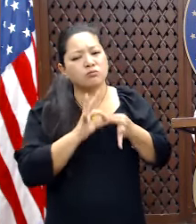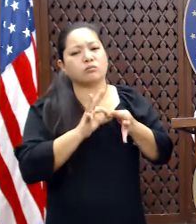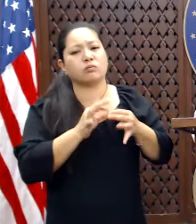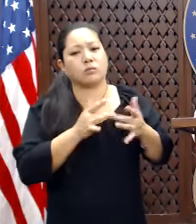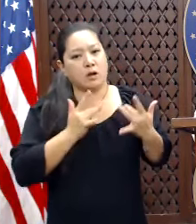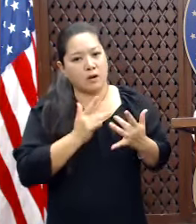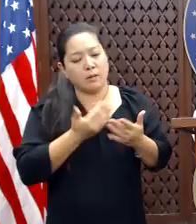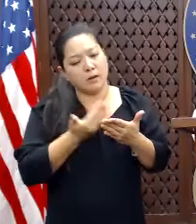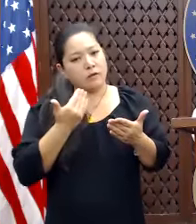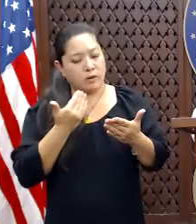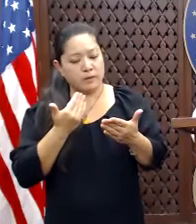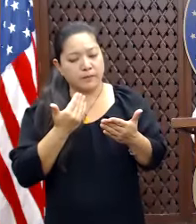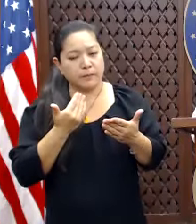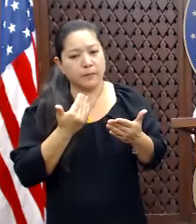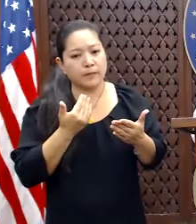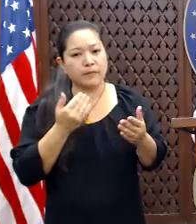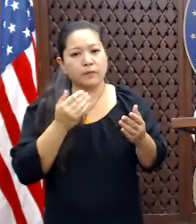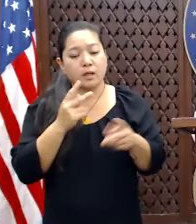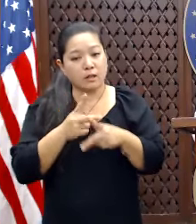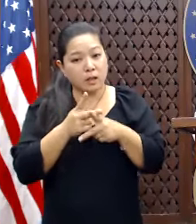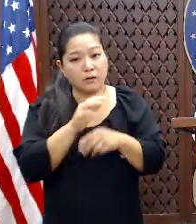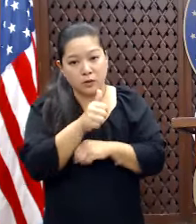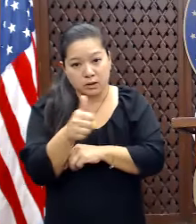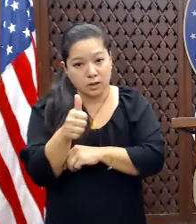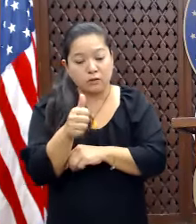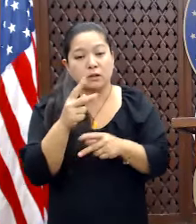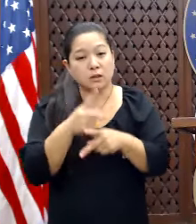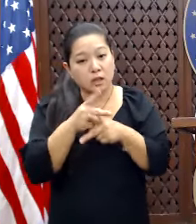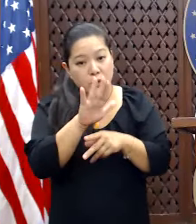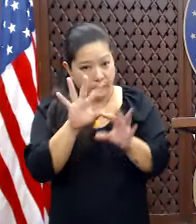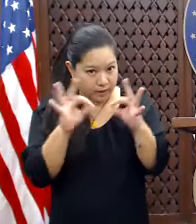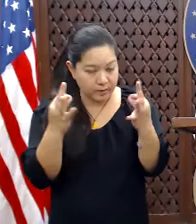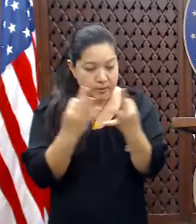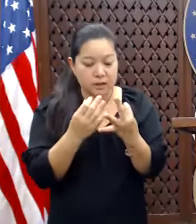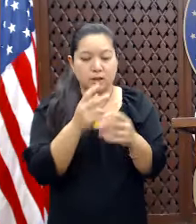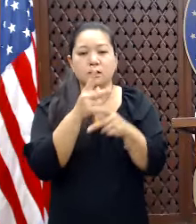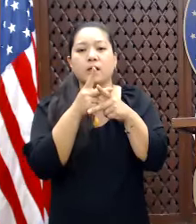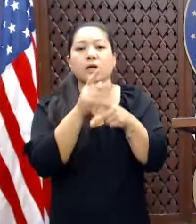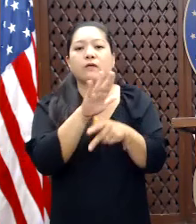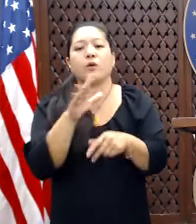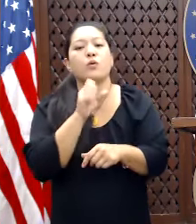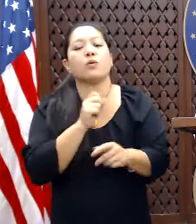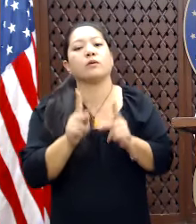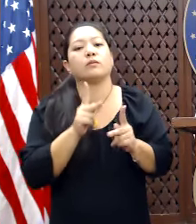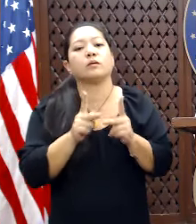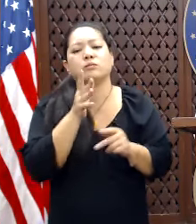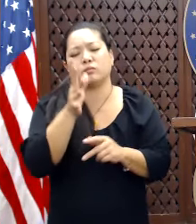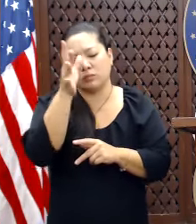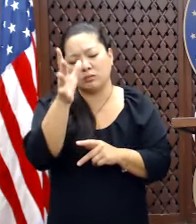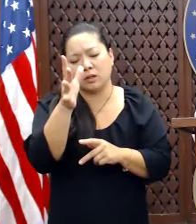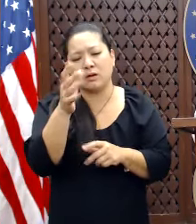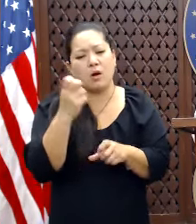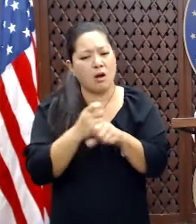ever been before. Look after yourselves, look after your family, look after our manunku. There are